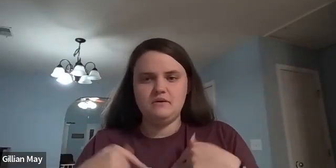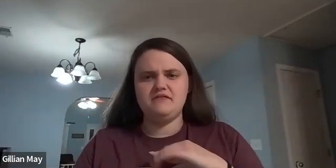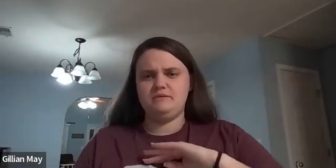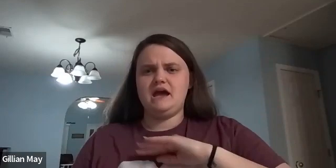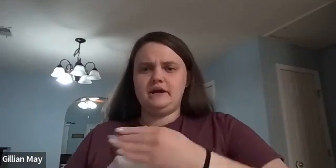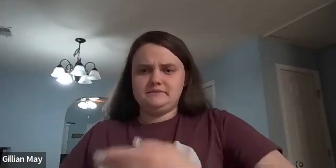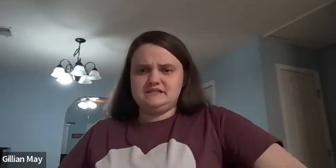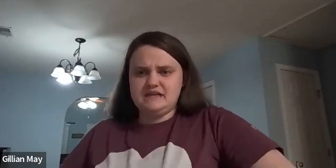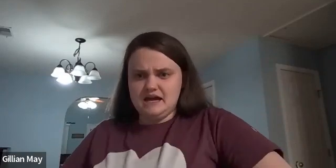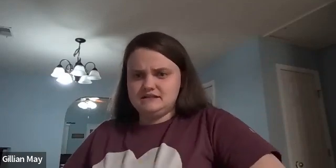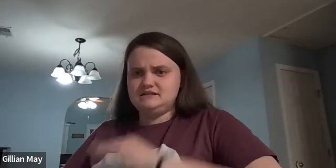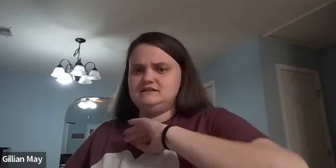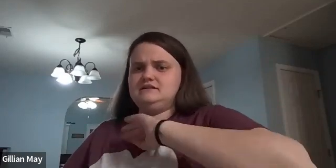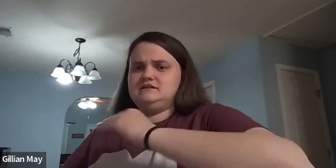I think we had upset.